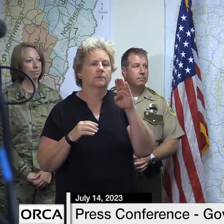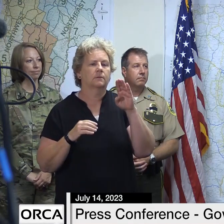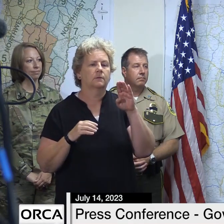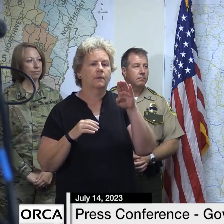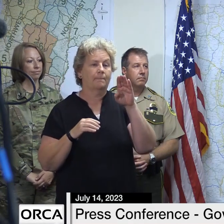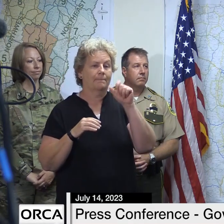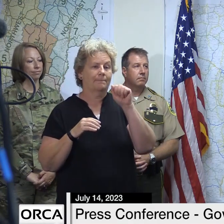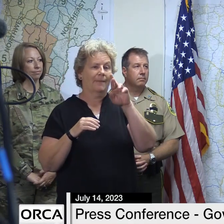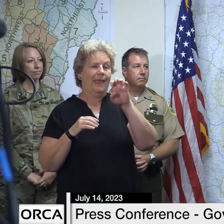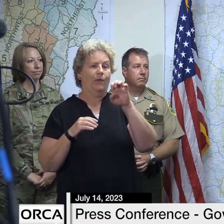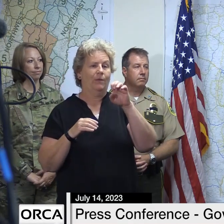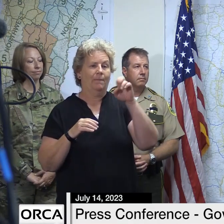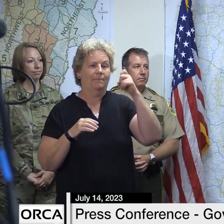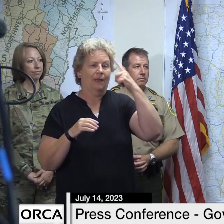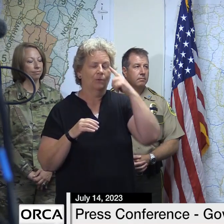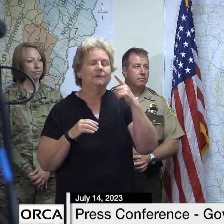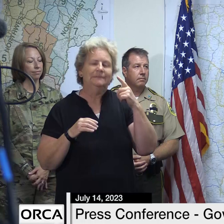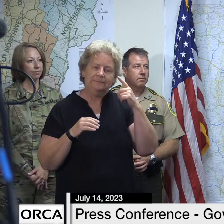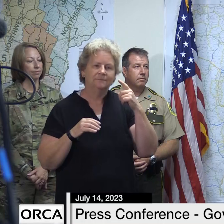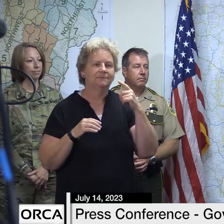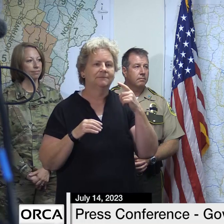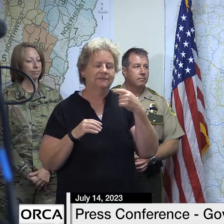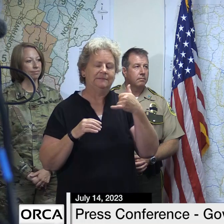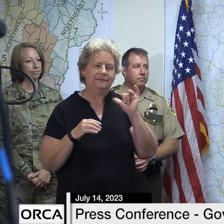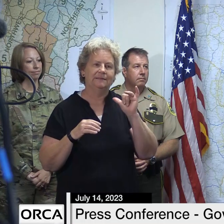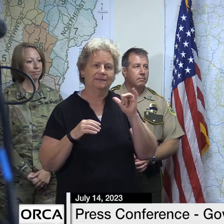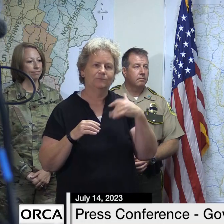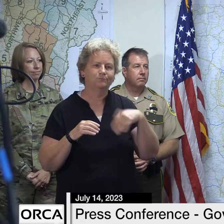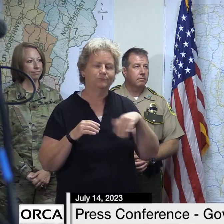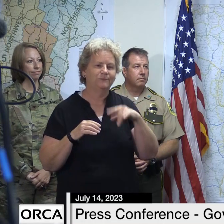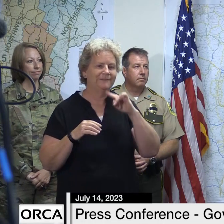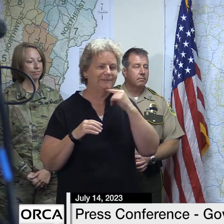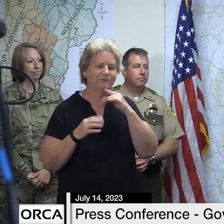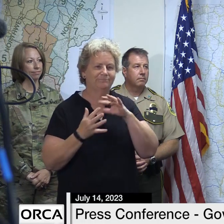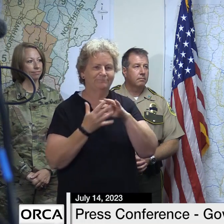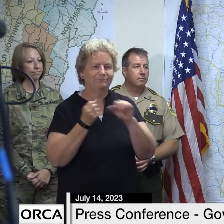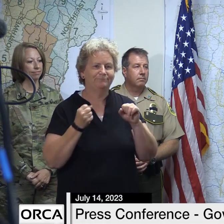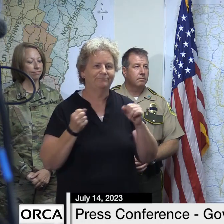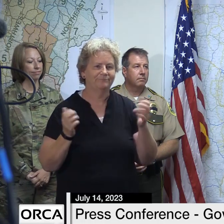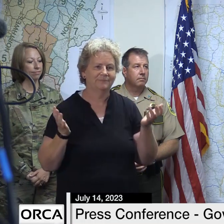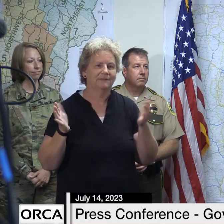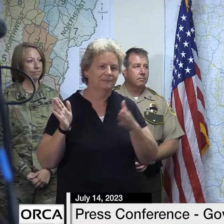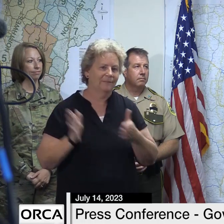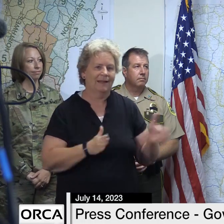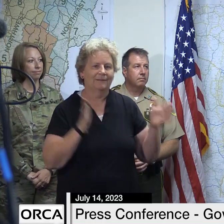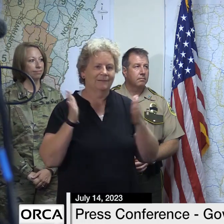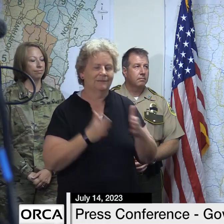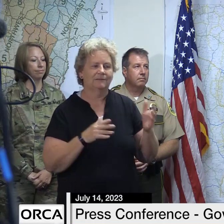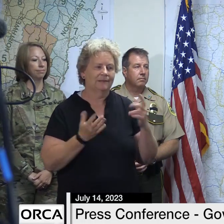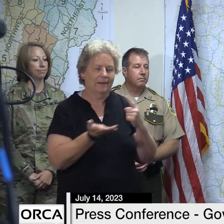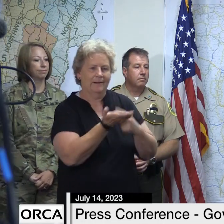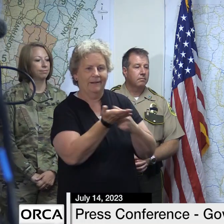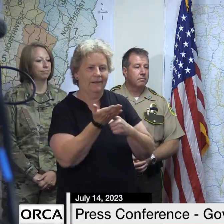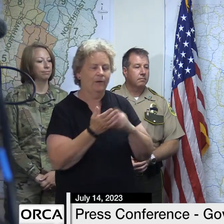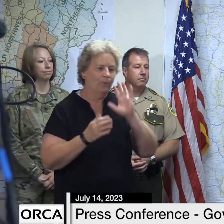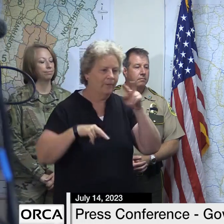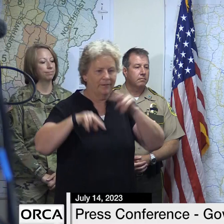is some very severe damage on that line. And planning continues for the way forward